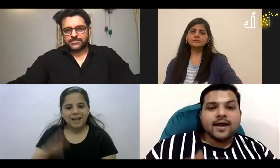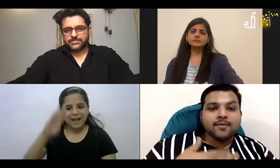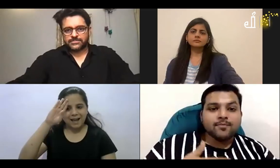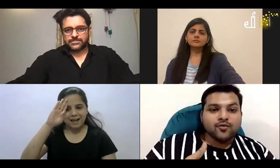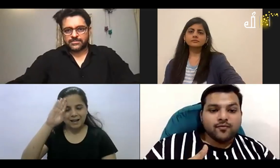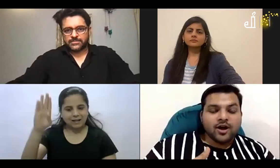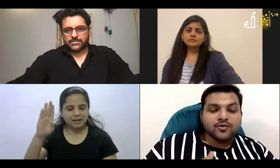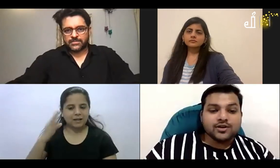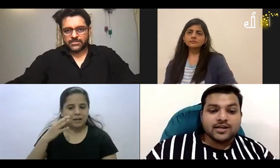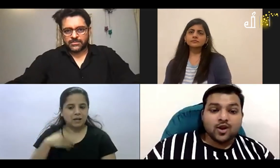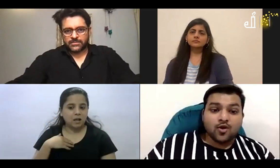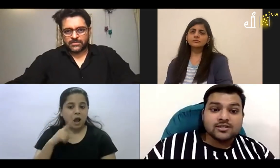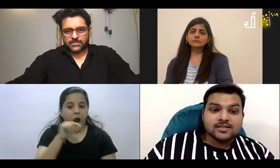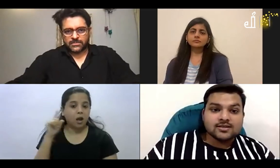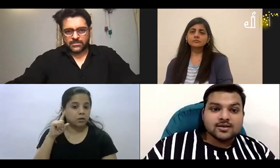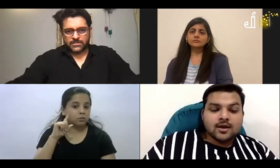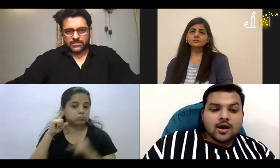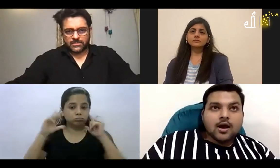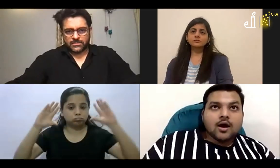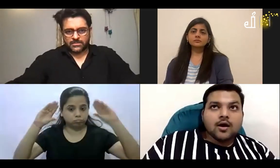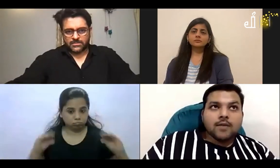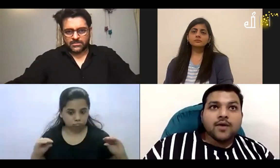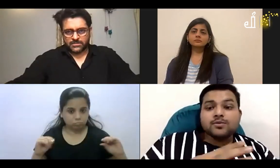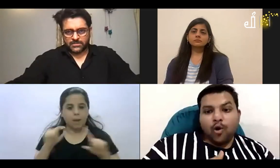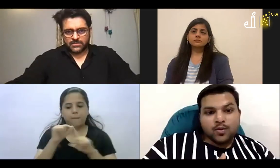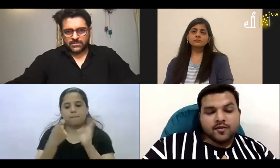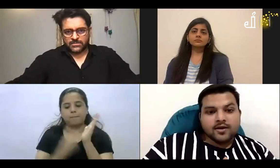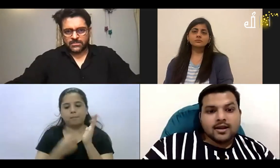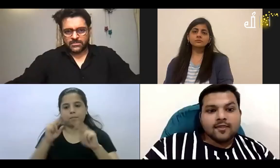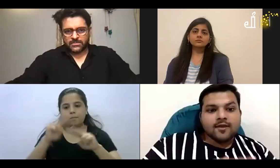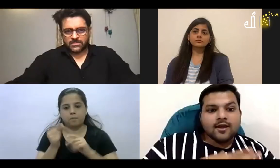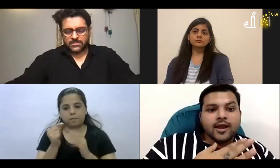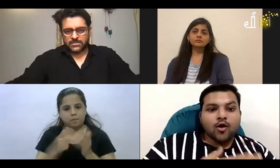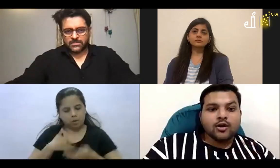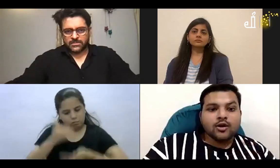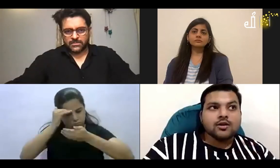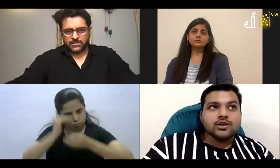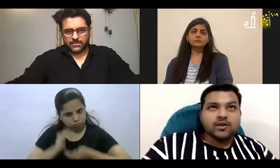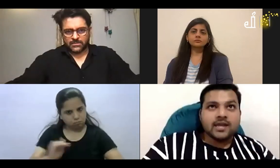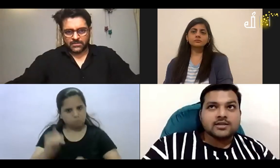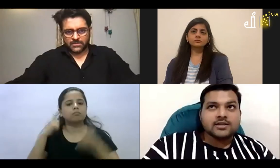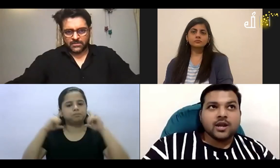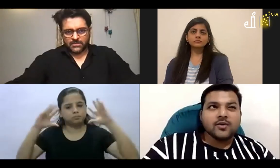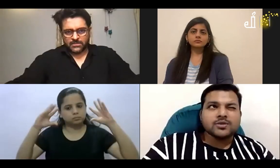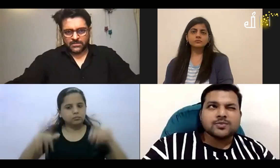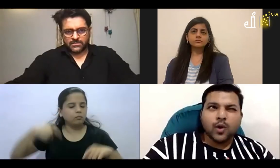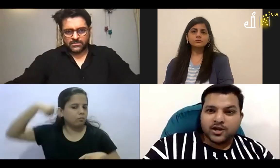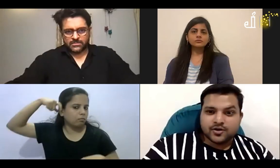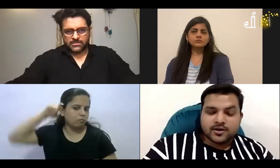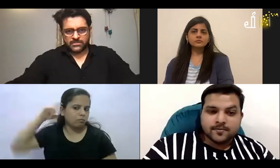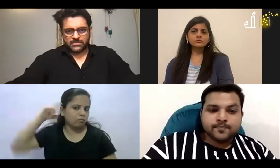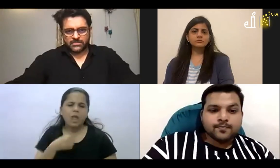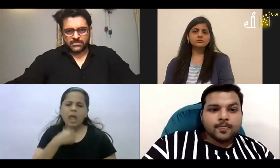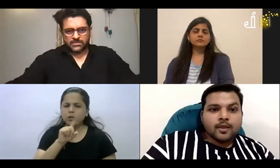I had profound hearing loss. I was born with it, and then I got hearing aid when I was